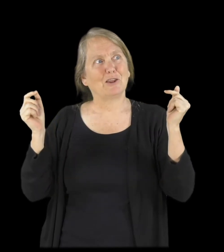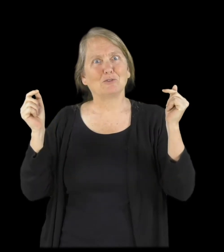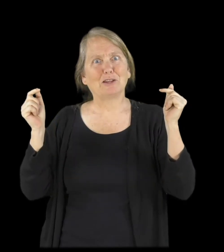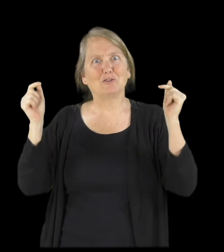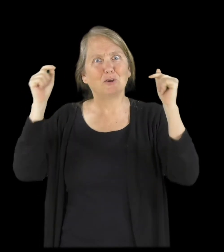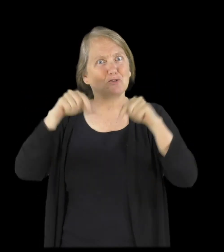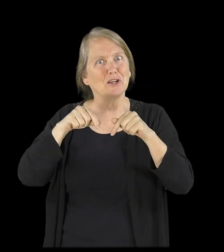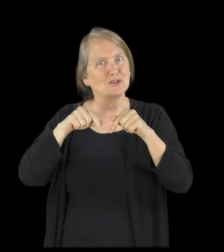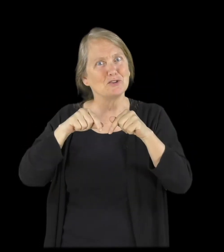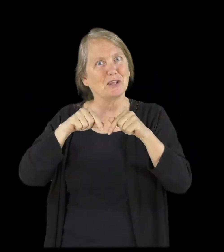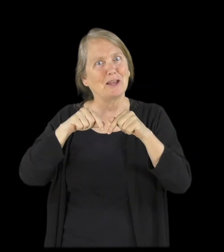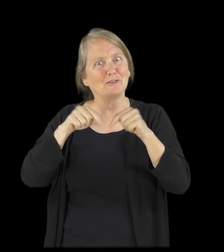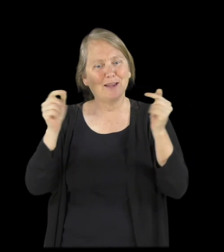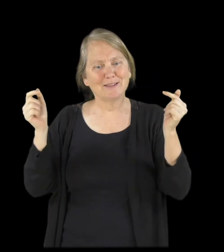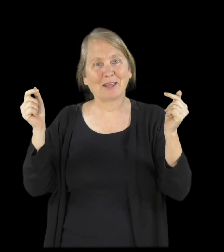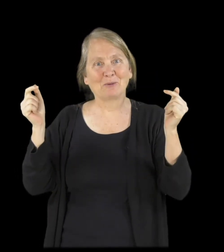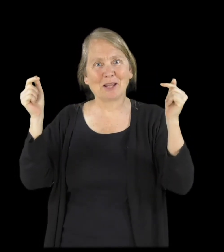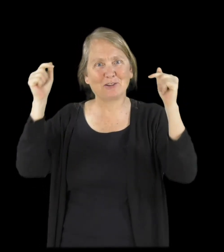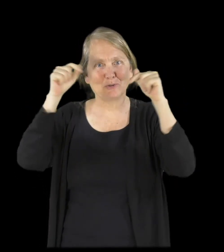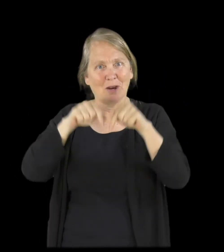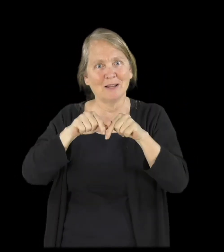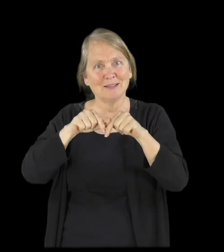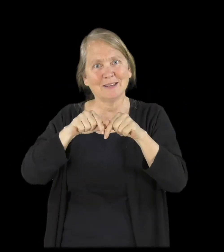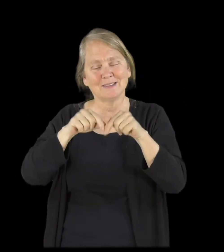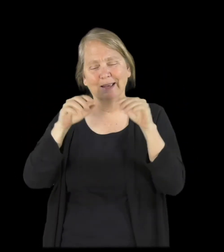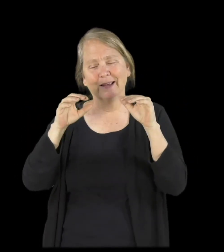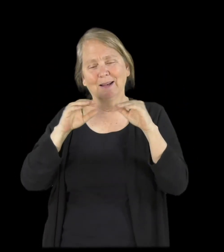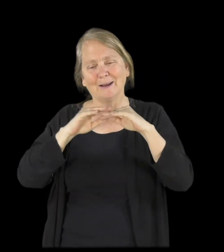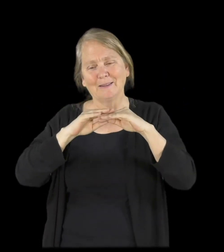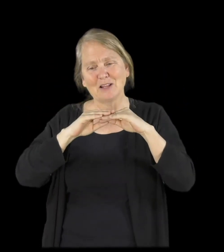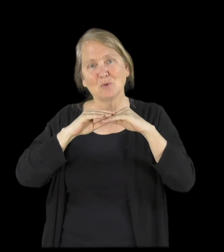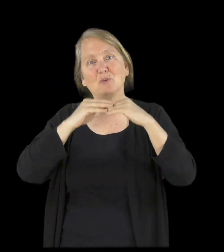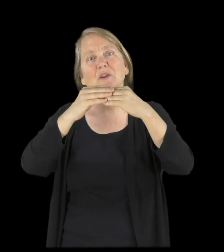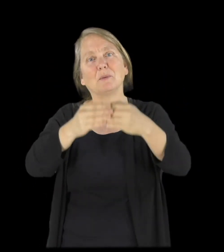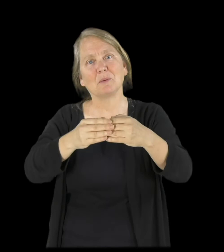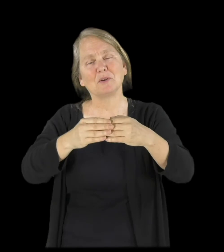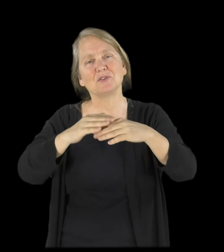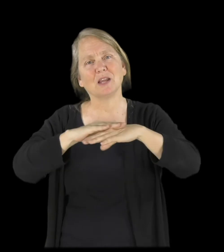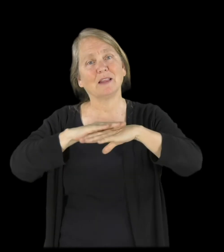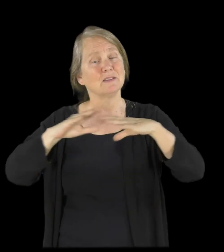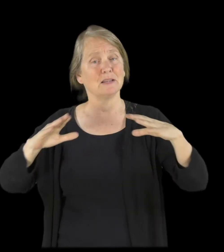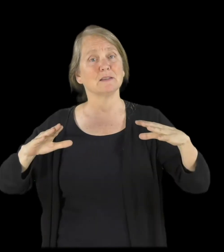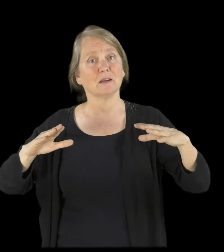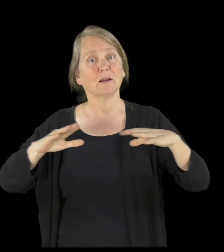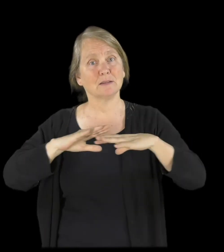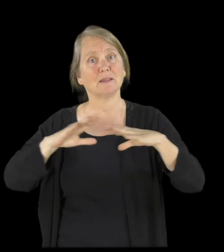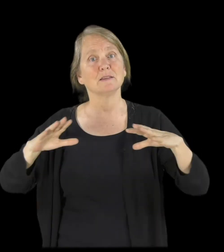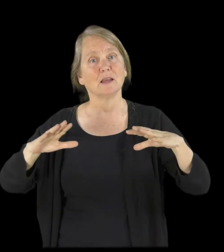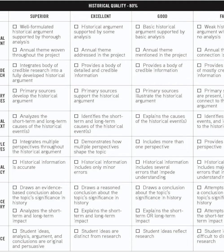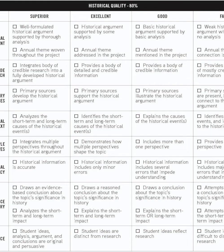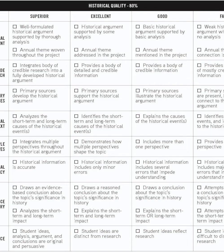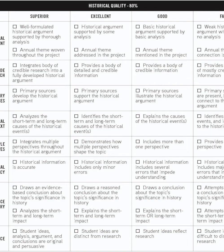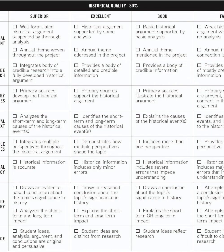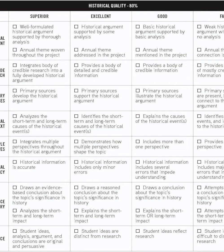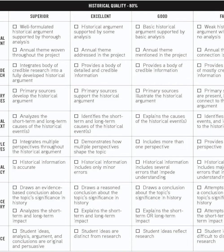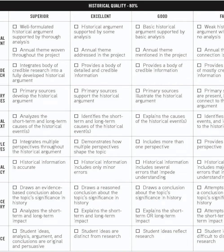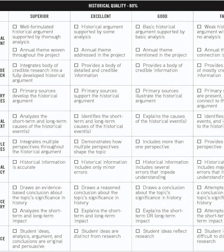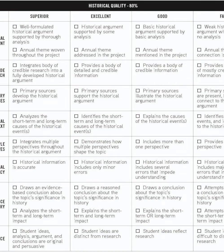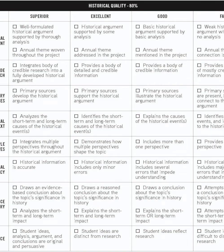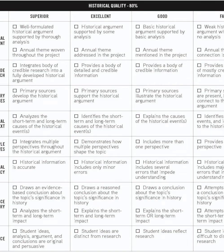like to do introductions on essays, they don't like to do context. That's where you can help them understand that's necessary, set the stage. So these